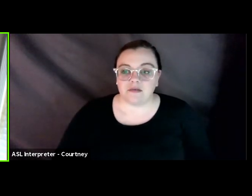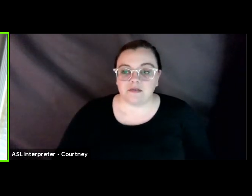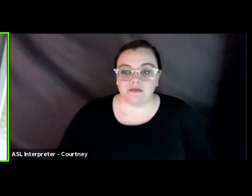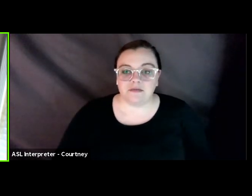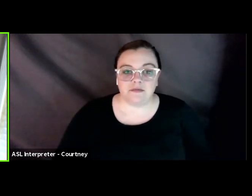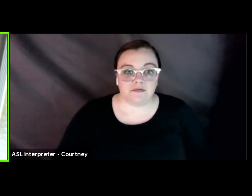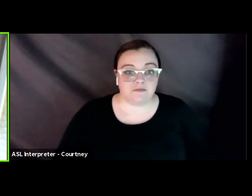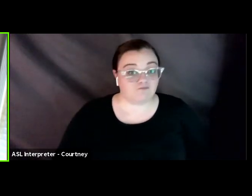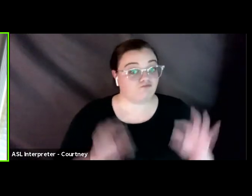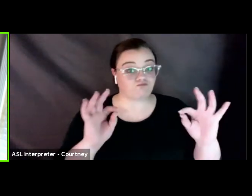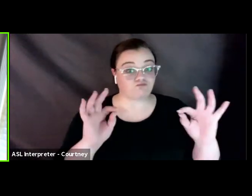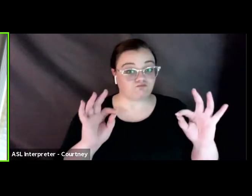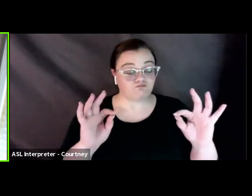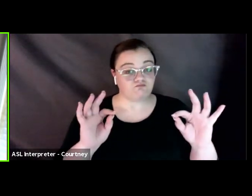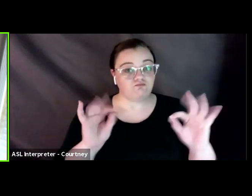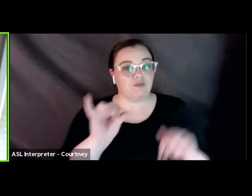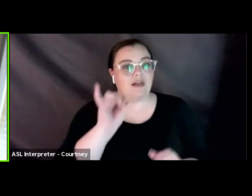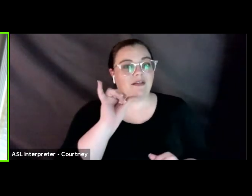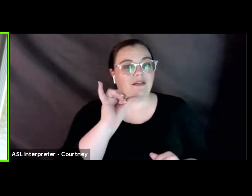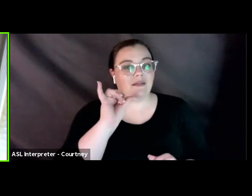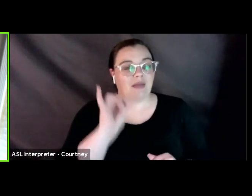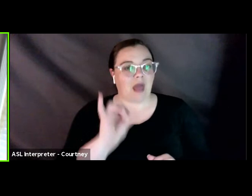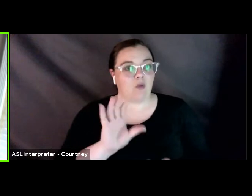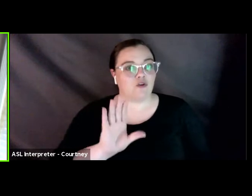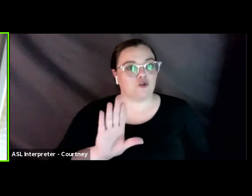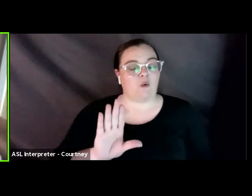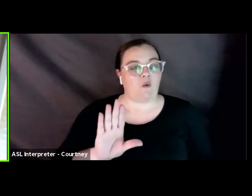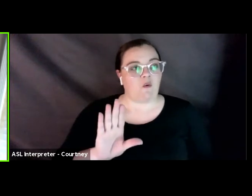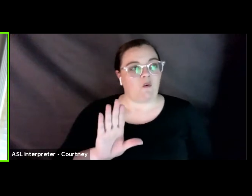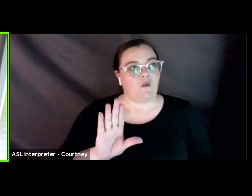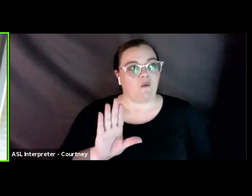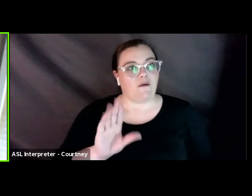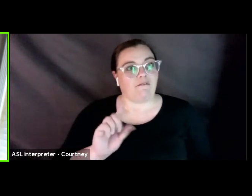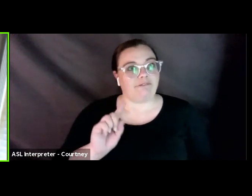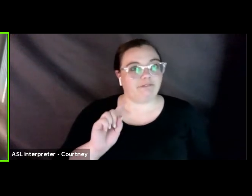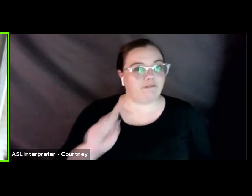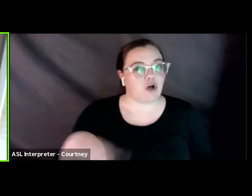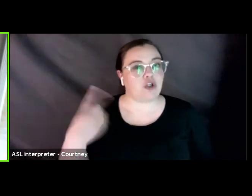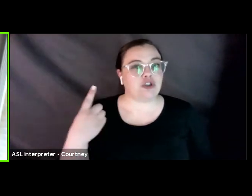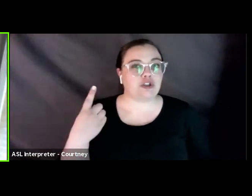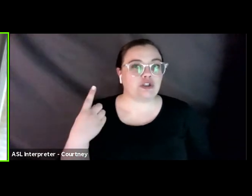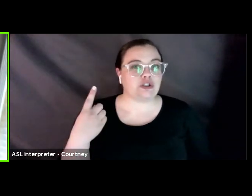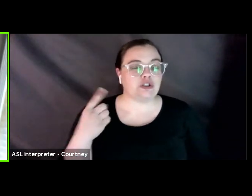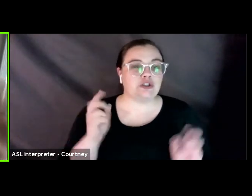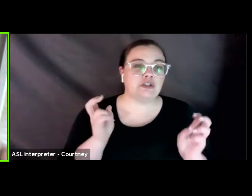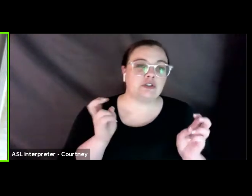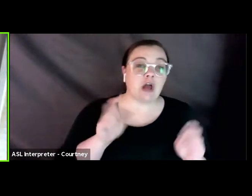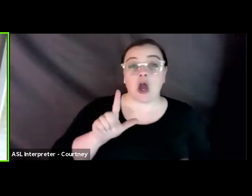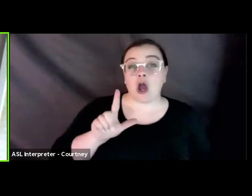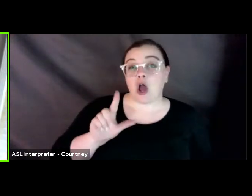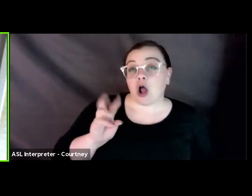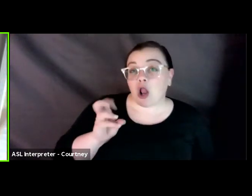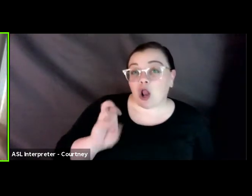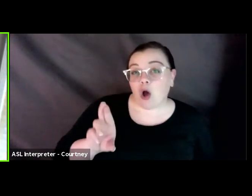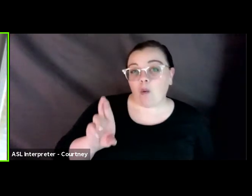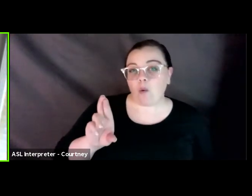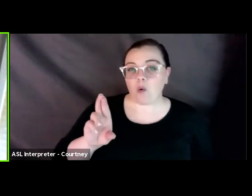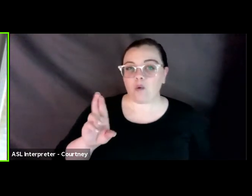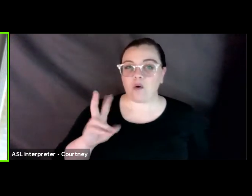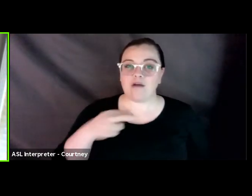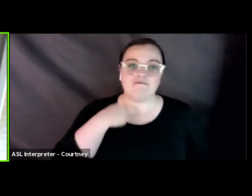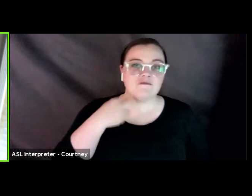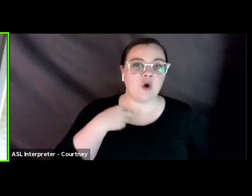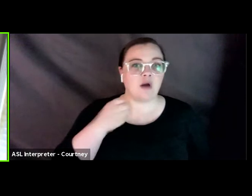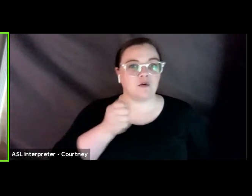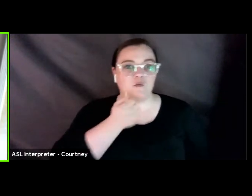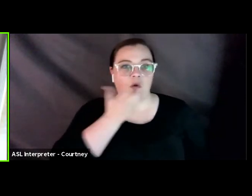Okay, so men, that was your first lower warming up your chest voice. This is where you speak,